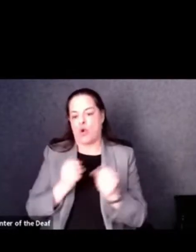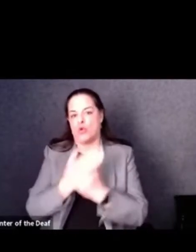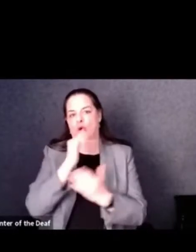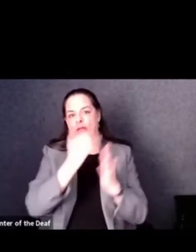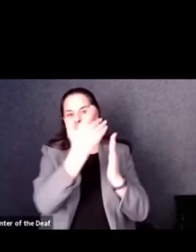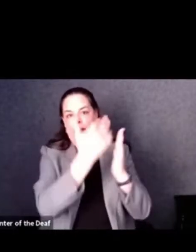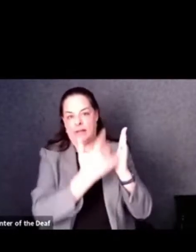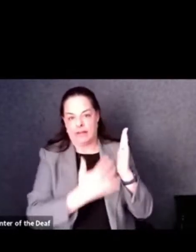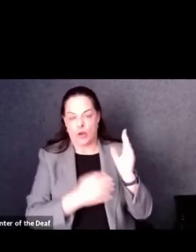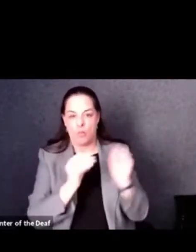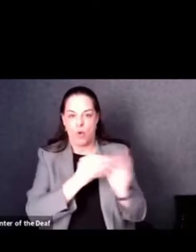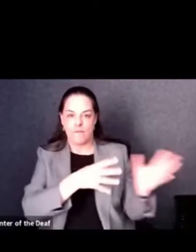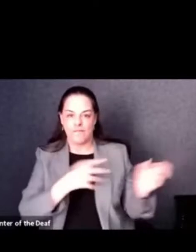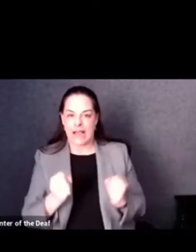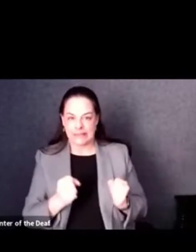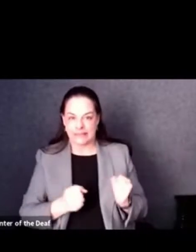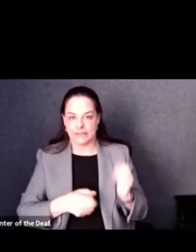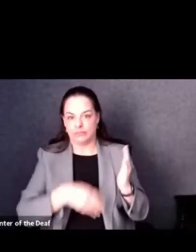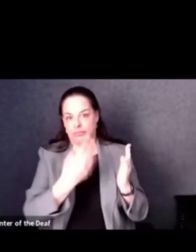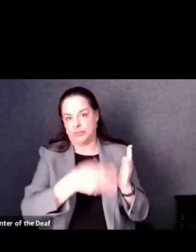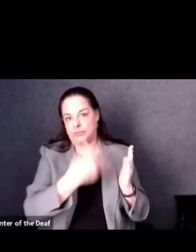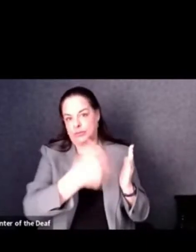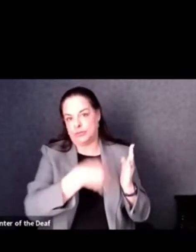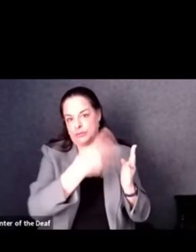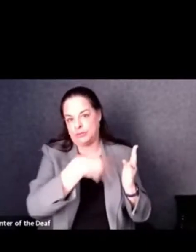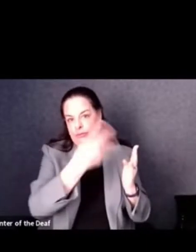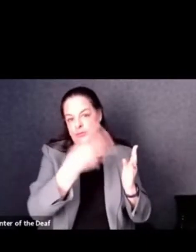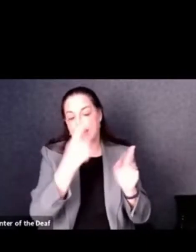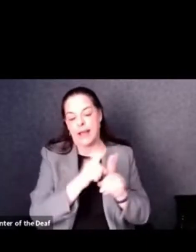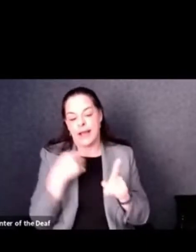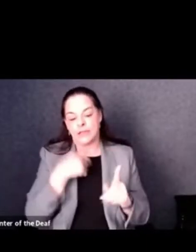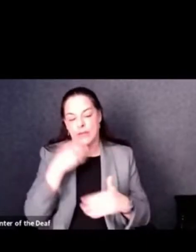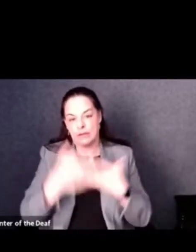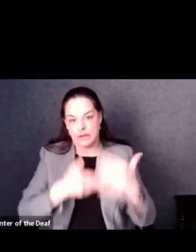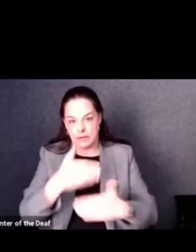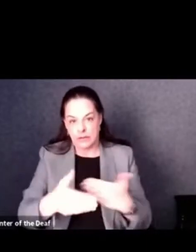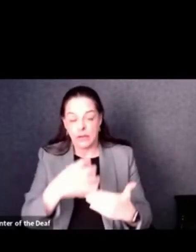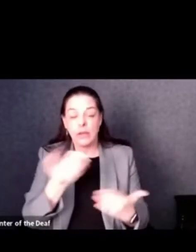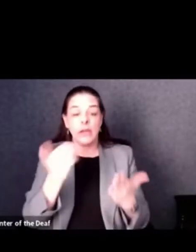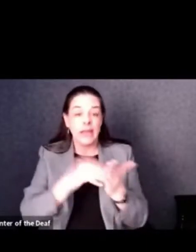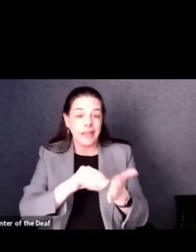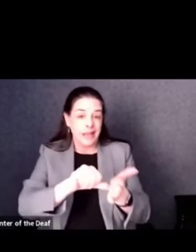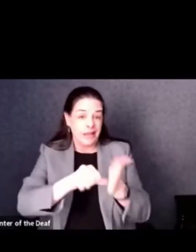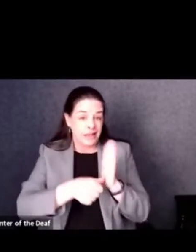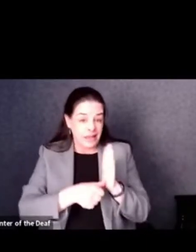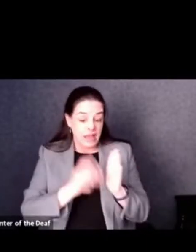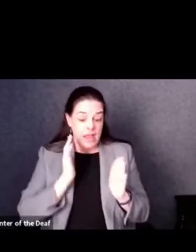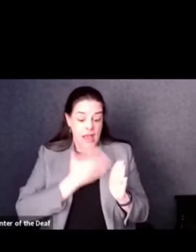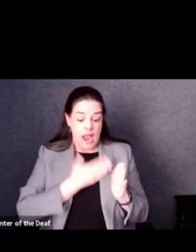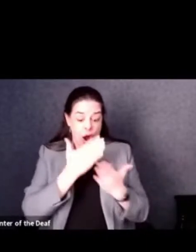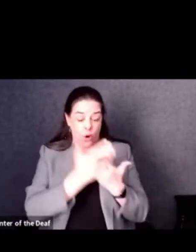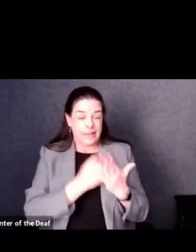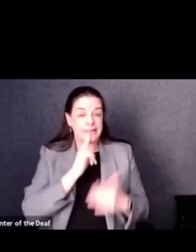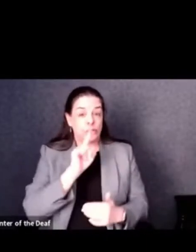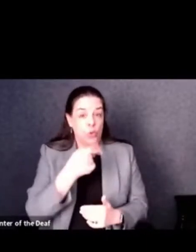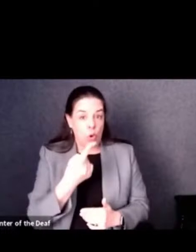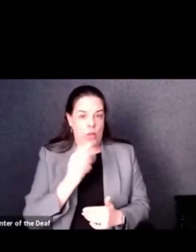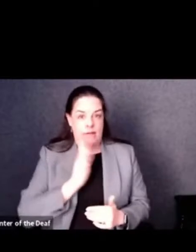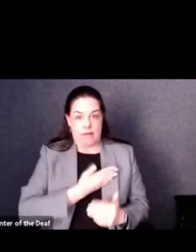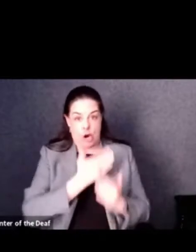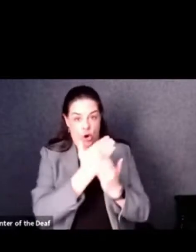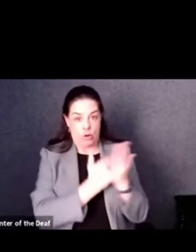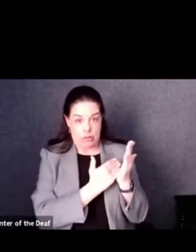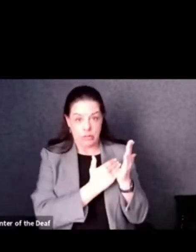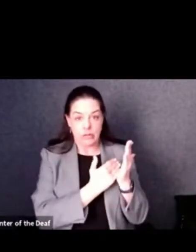list at a faster rate as we move forward. And again, want to reiterate that the list that we have is our list, and so there are